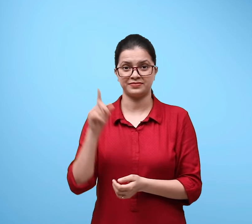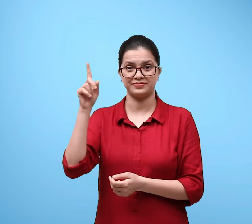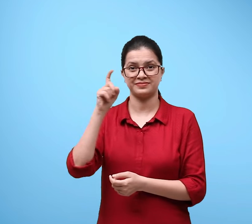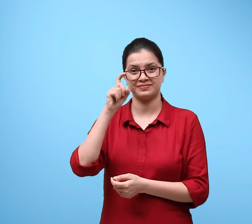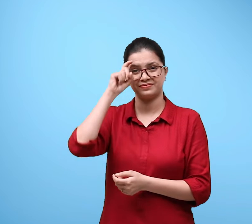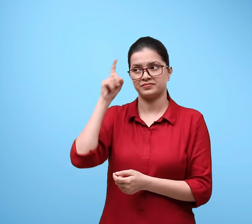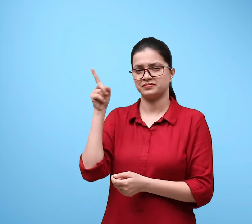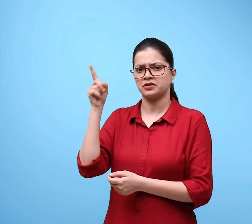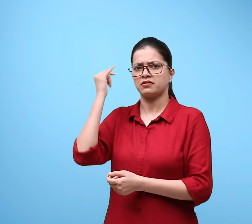Bujo suggests